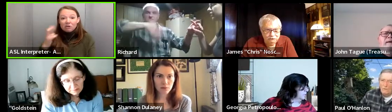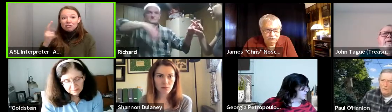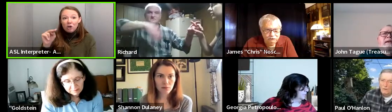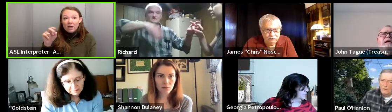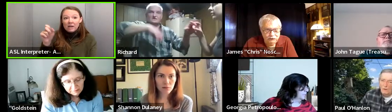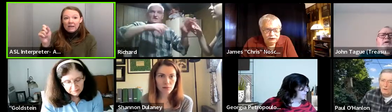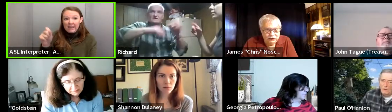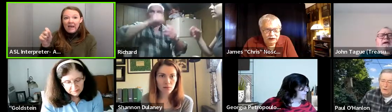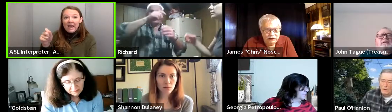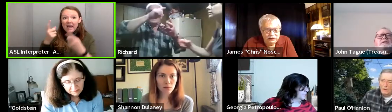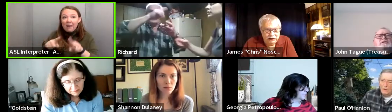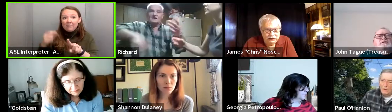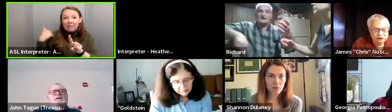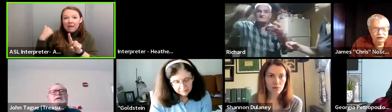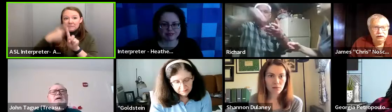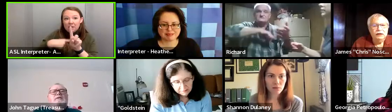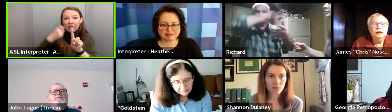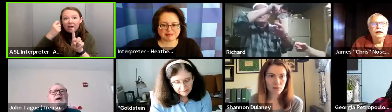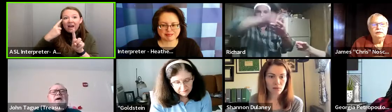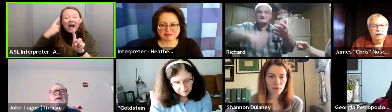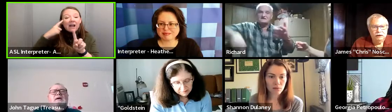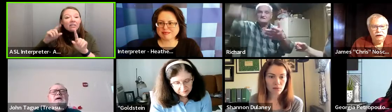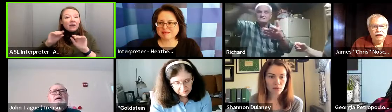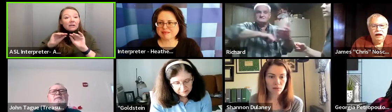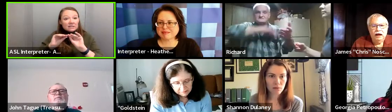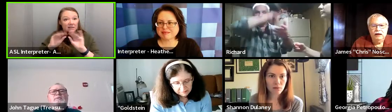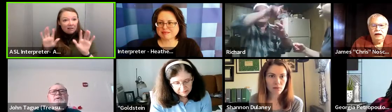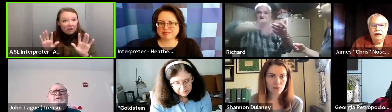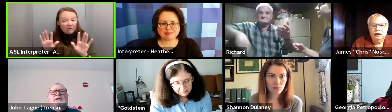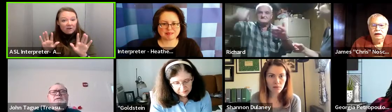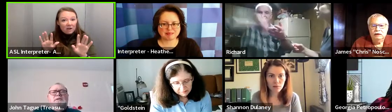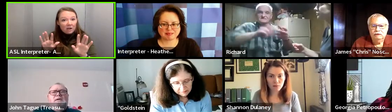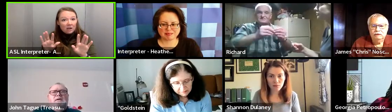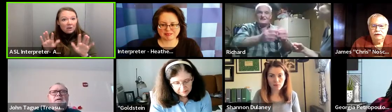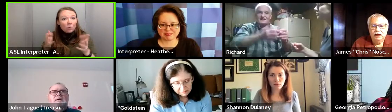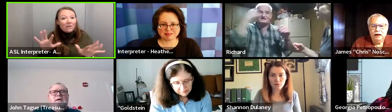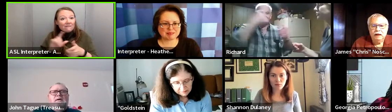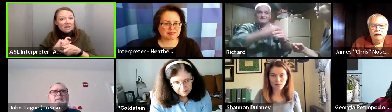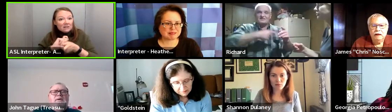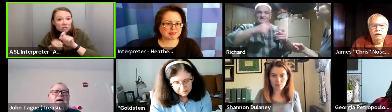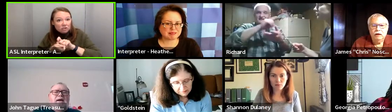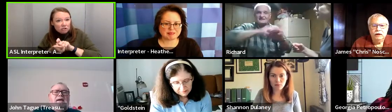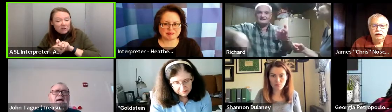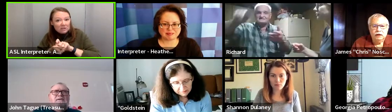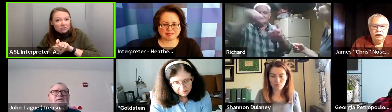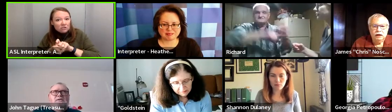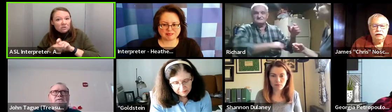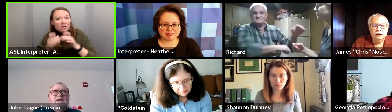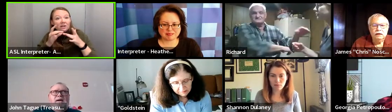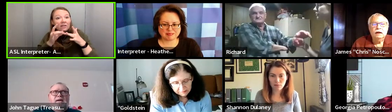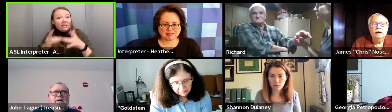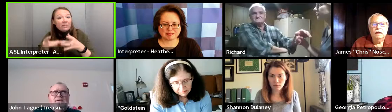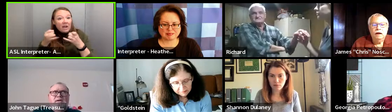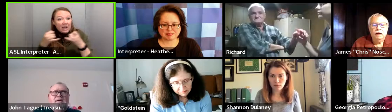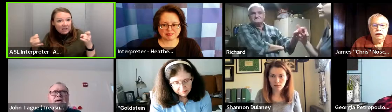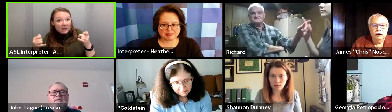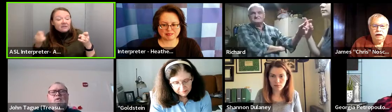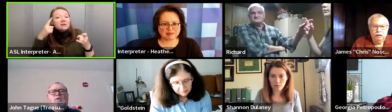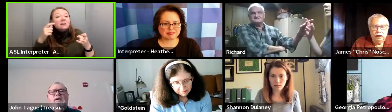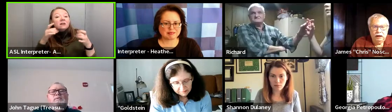Yeah, it happened last month, but I think just to clarify, we changed the guidelines. In those